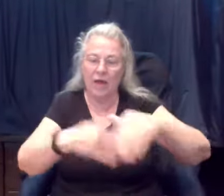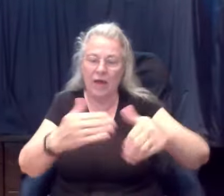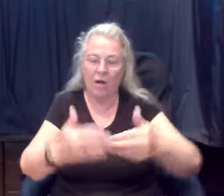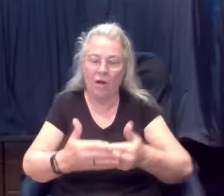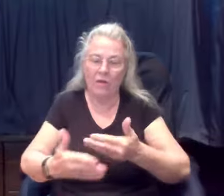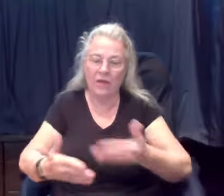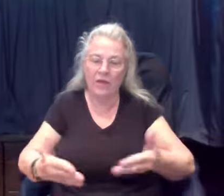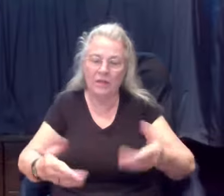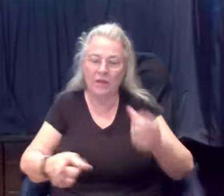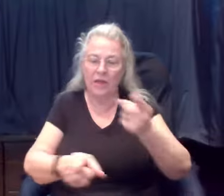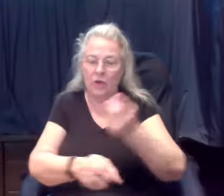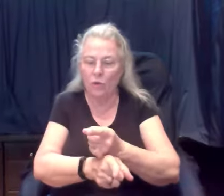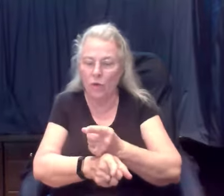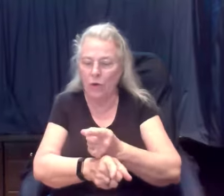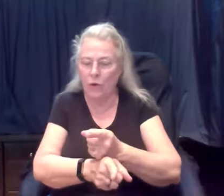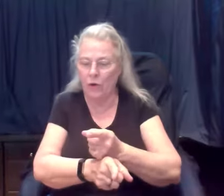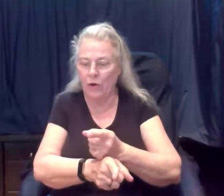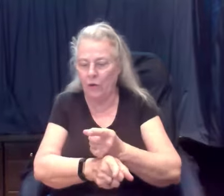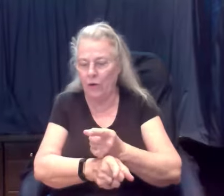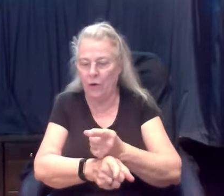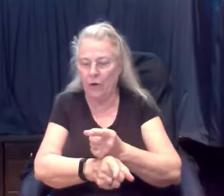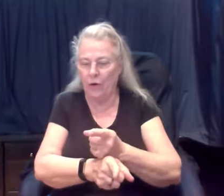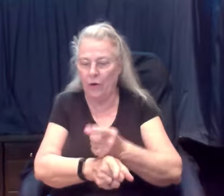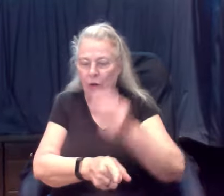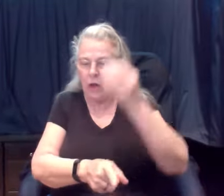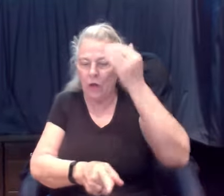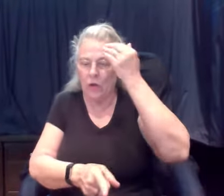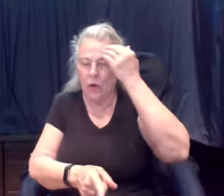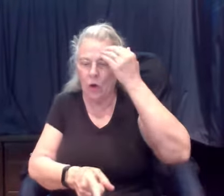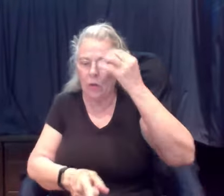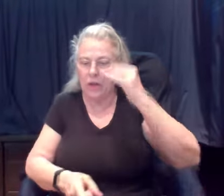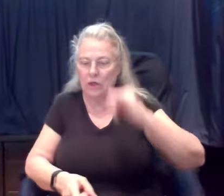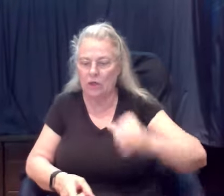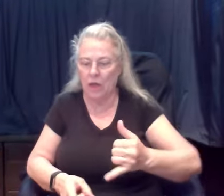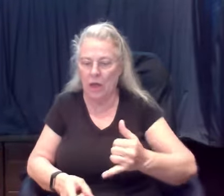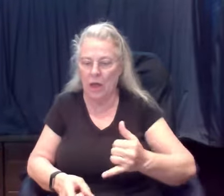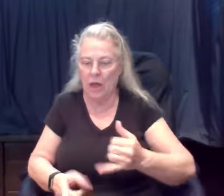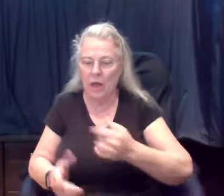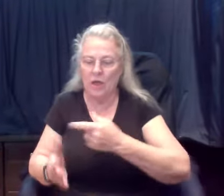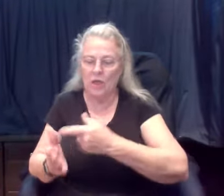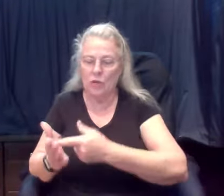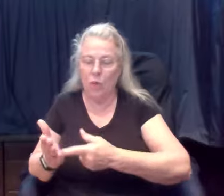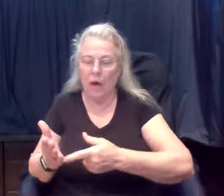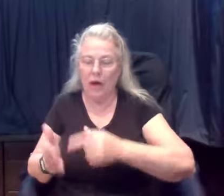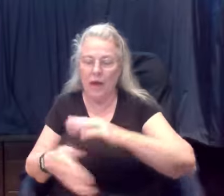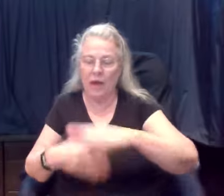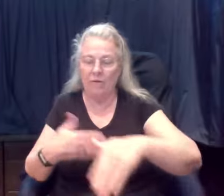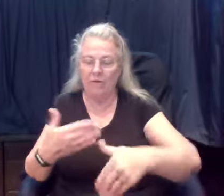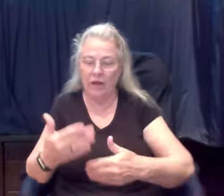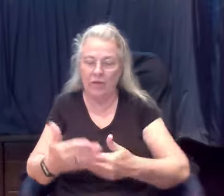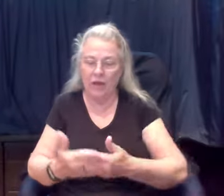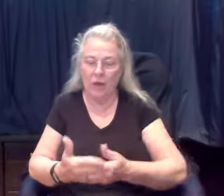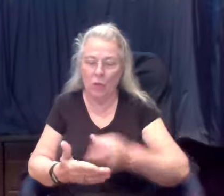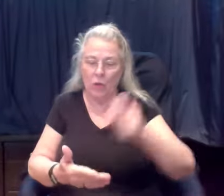all things in order, knowing just what everything would